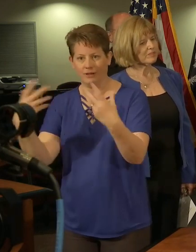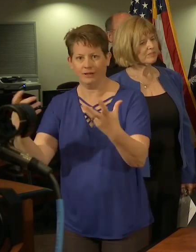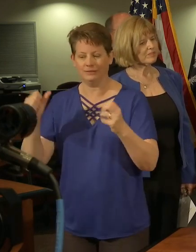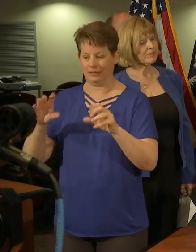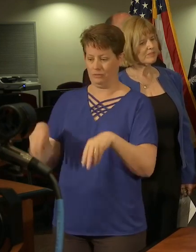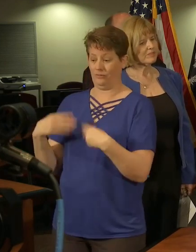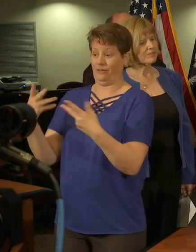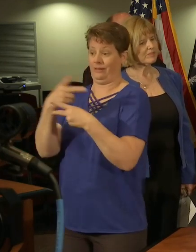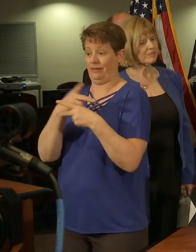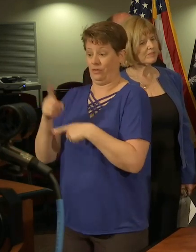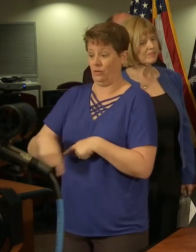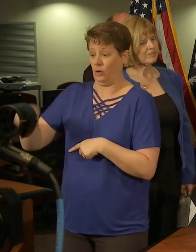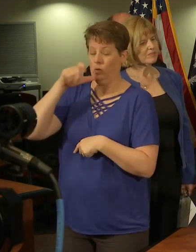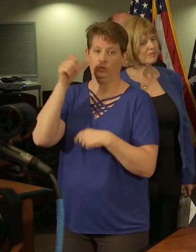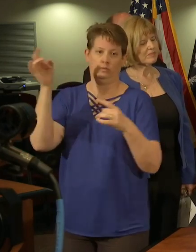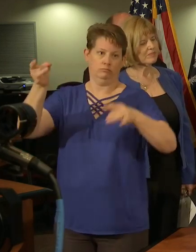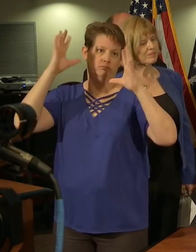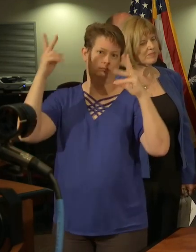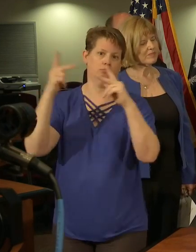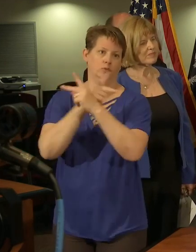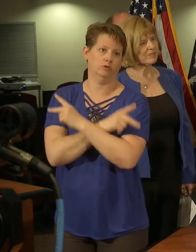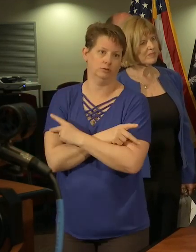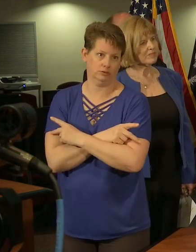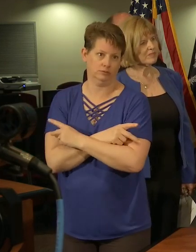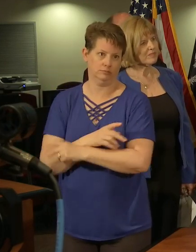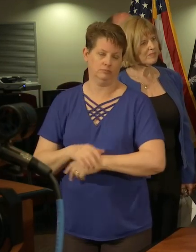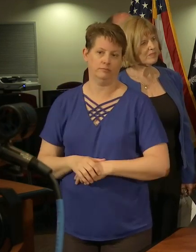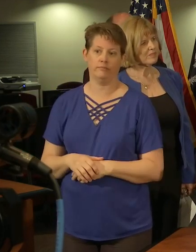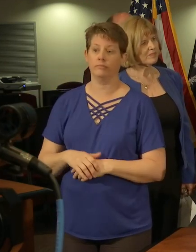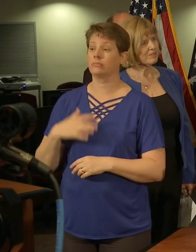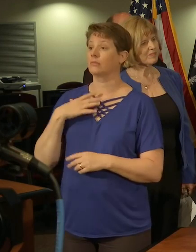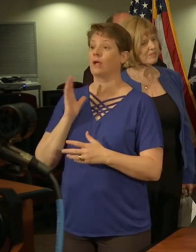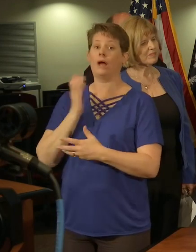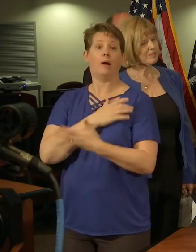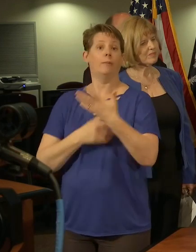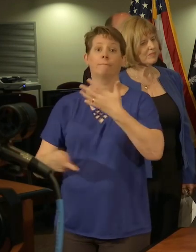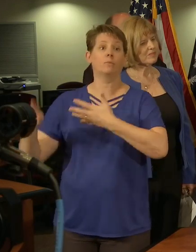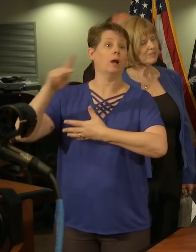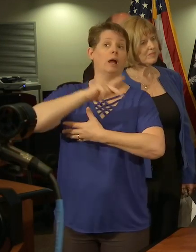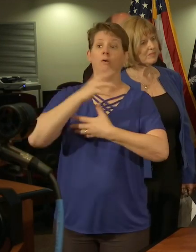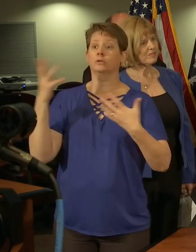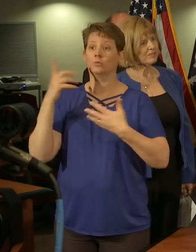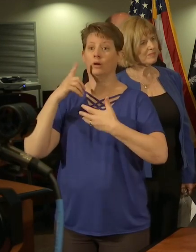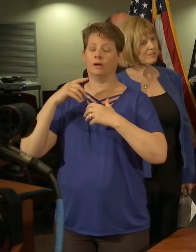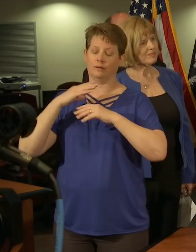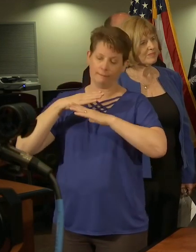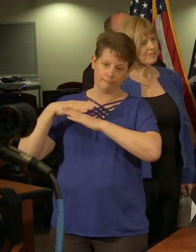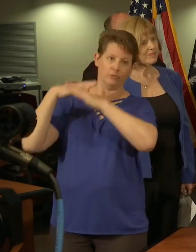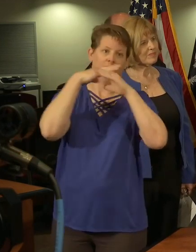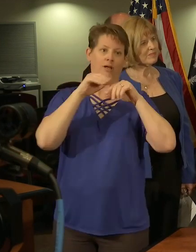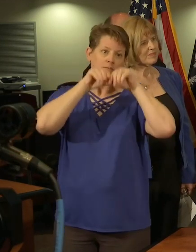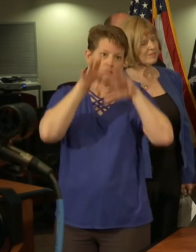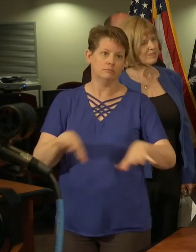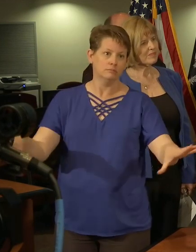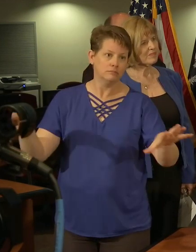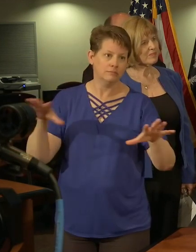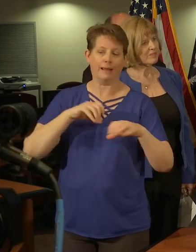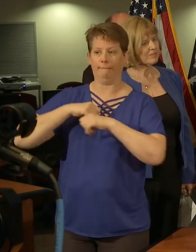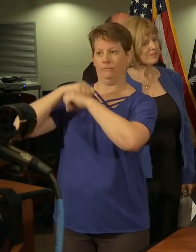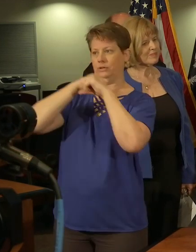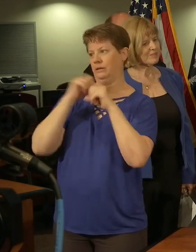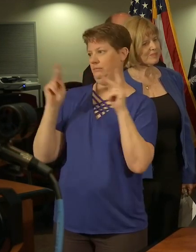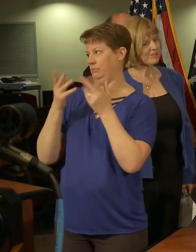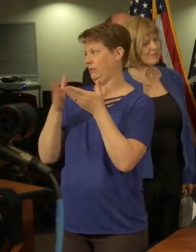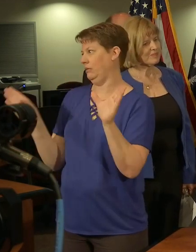to those who need it most. Our top priorities have been and will continue to be preventing the spread of disease and protecting the